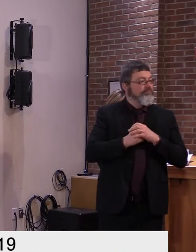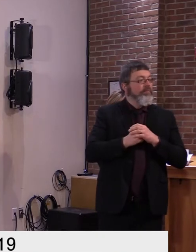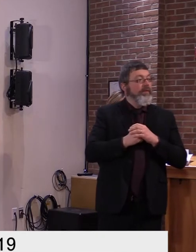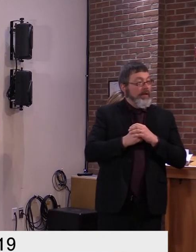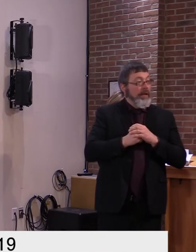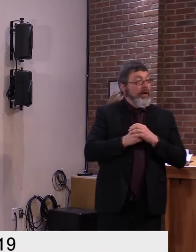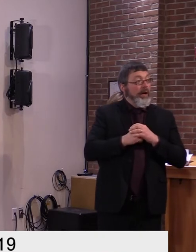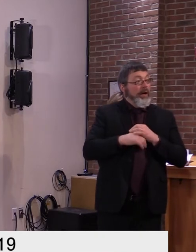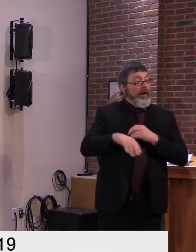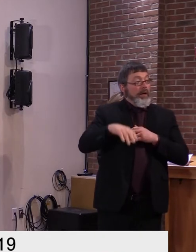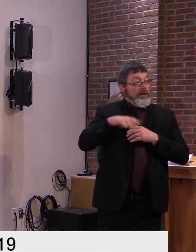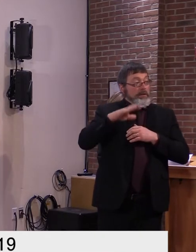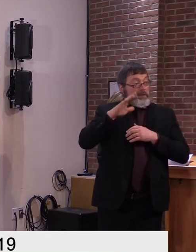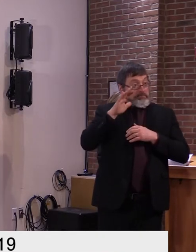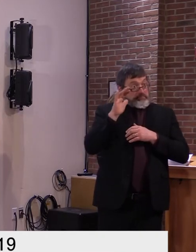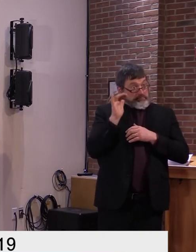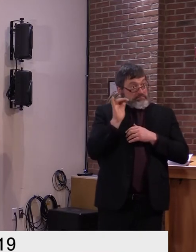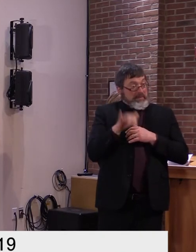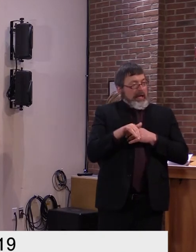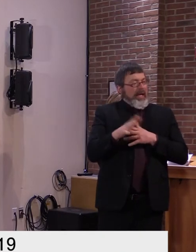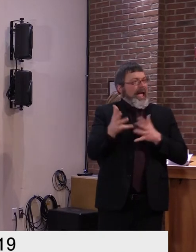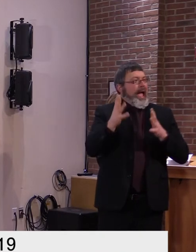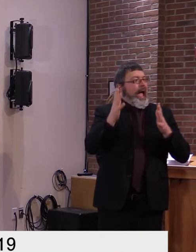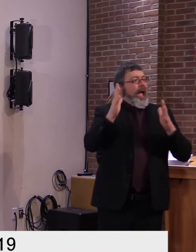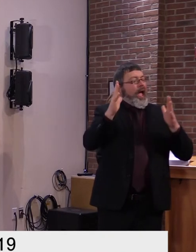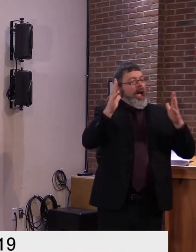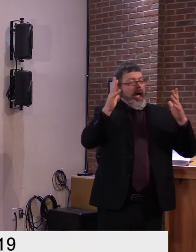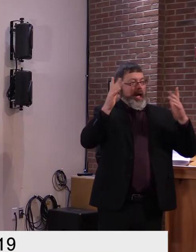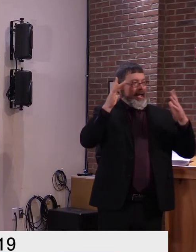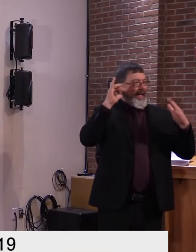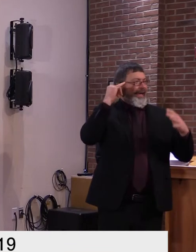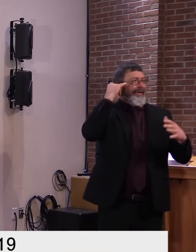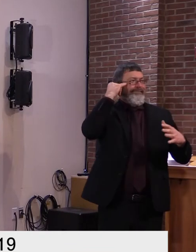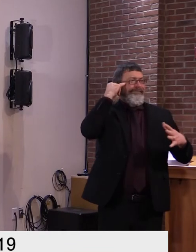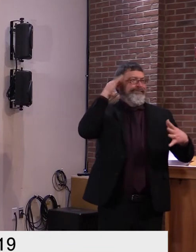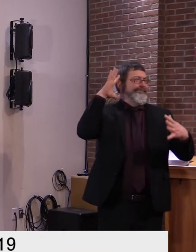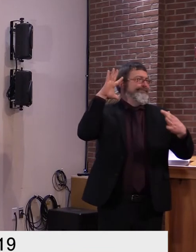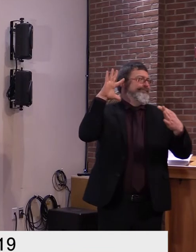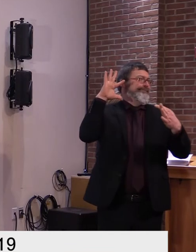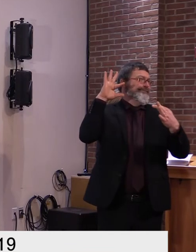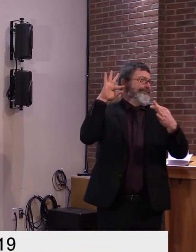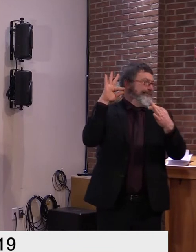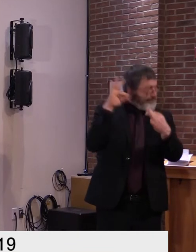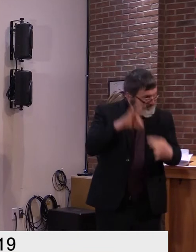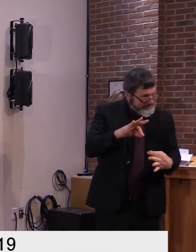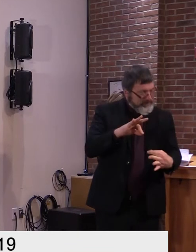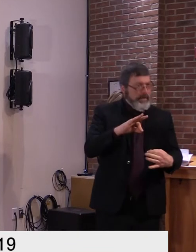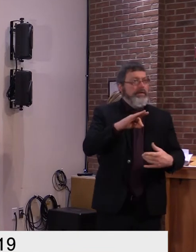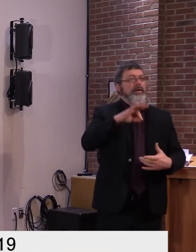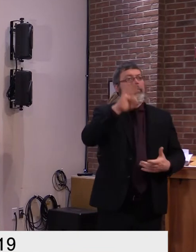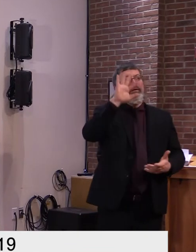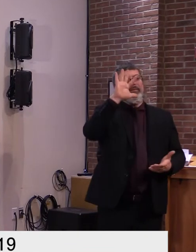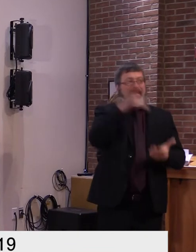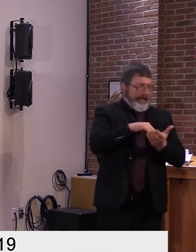might be needed was available, how many people could be vaccinated in